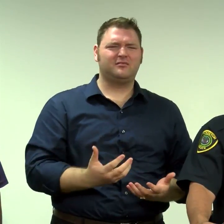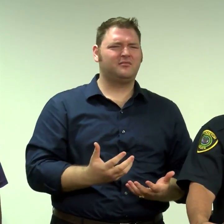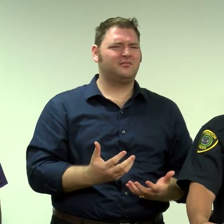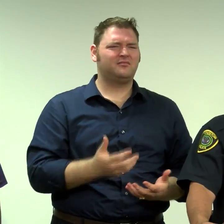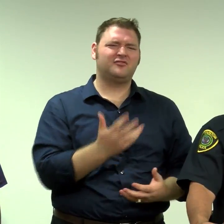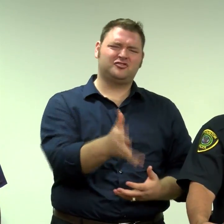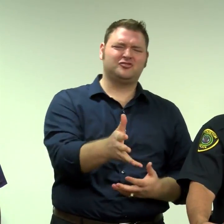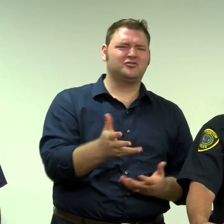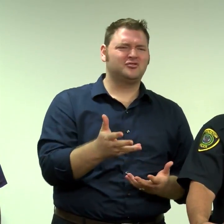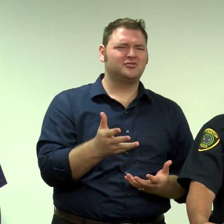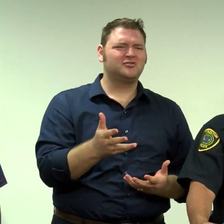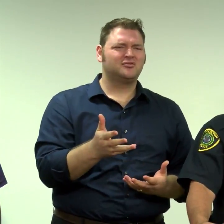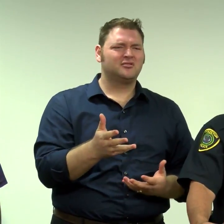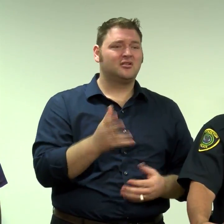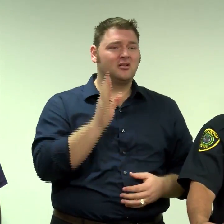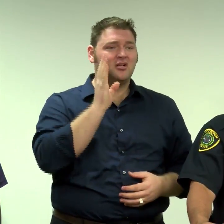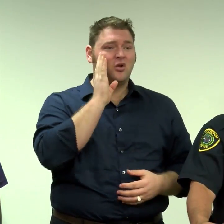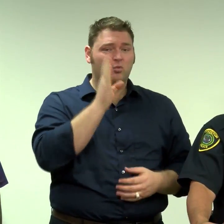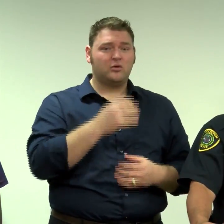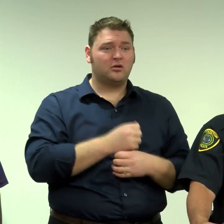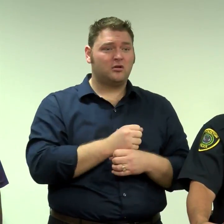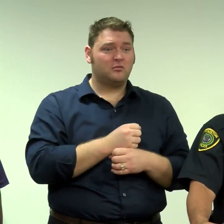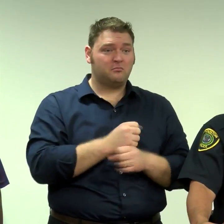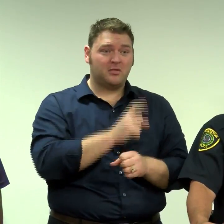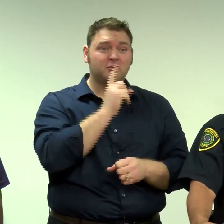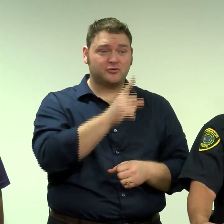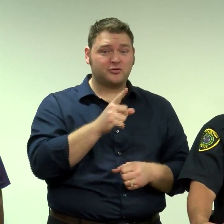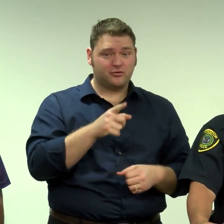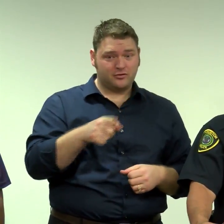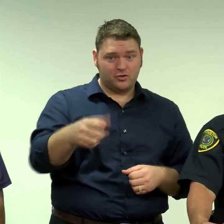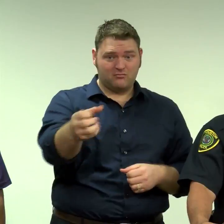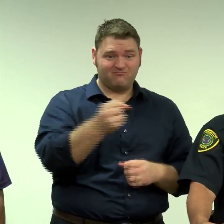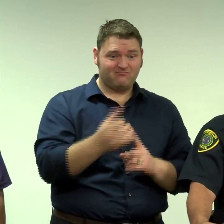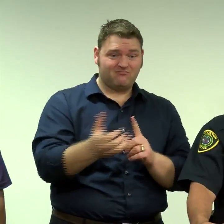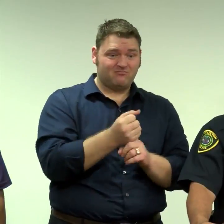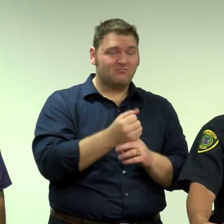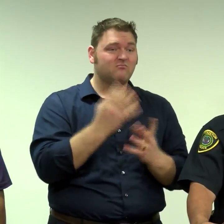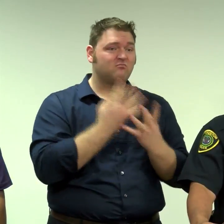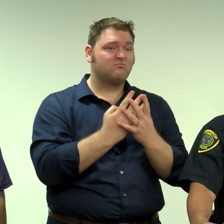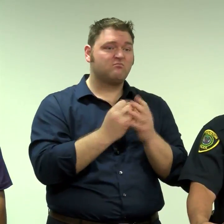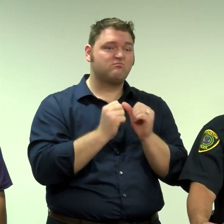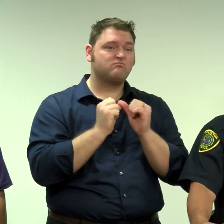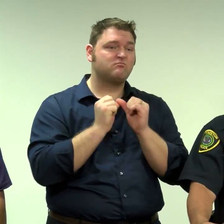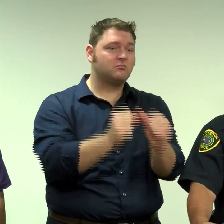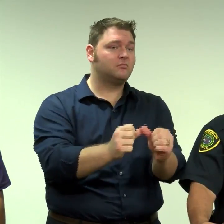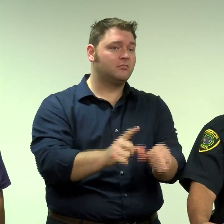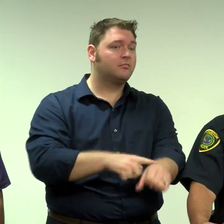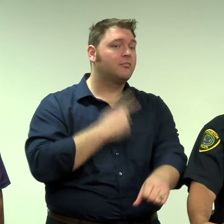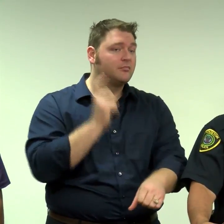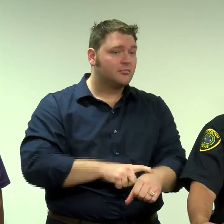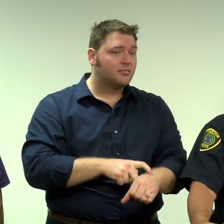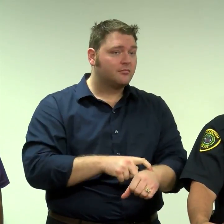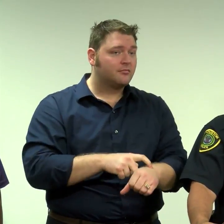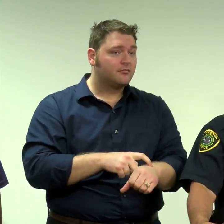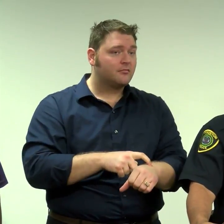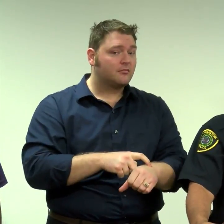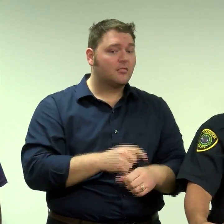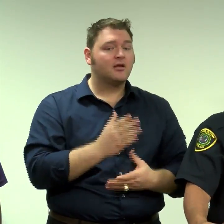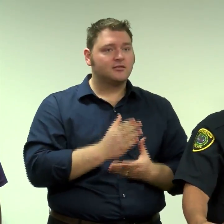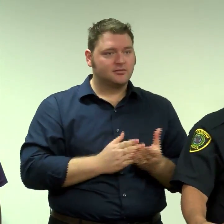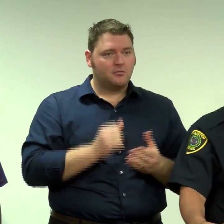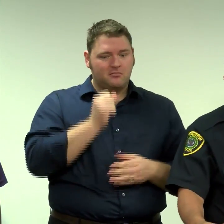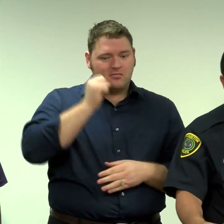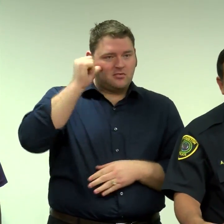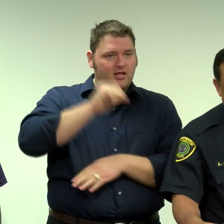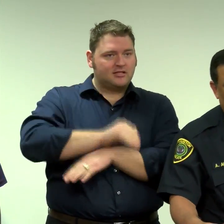you don't see the sunlight anytime soon. So we've got armed robbers last night, in the middle of the night, and we also